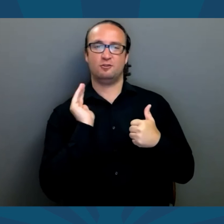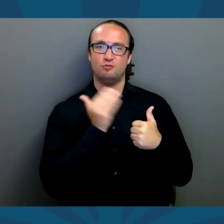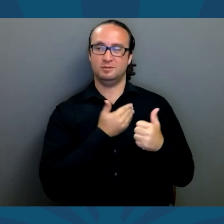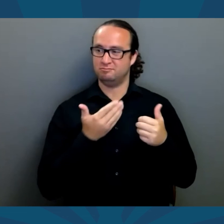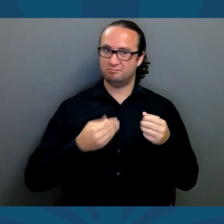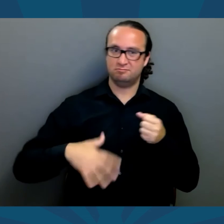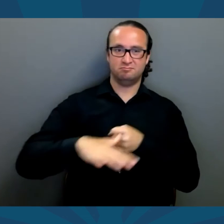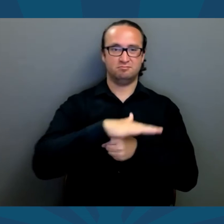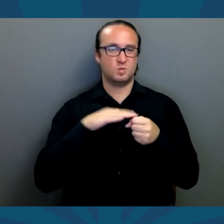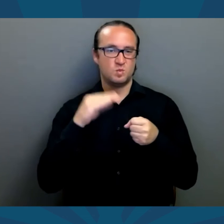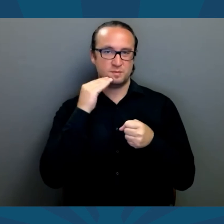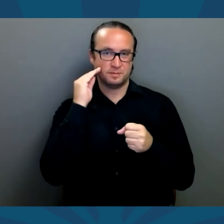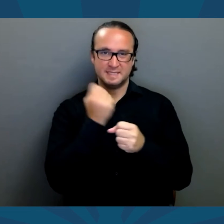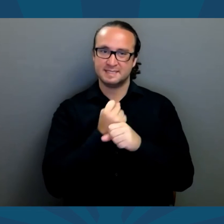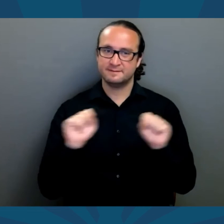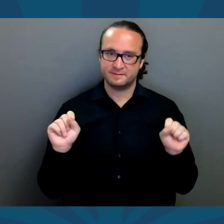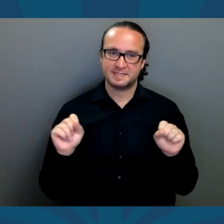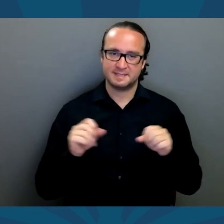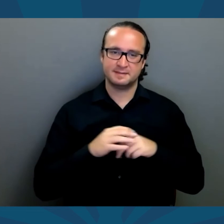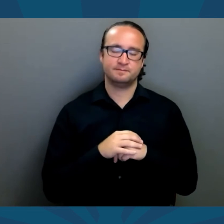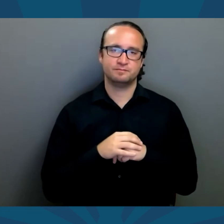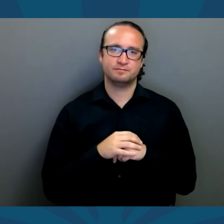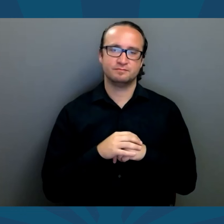threatening the safety of our neighborhoods.